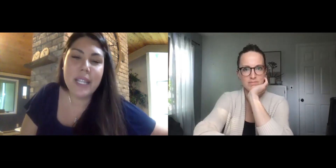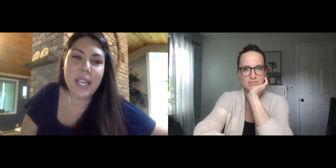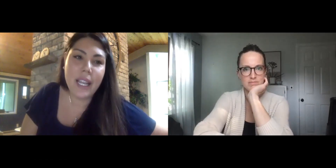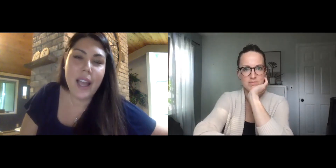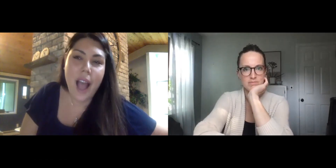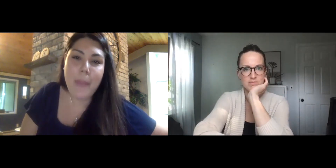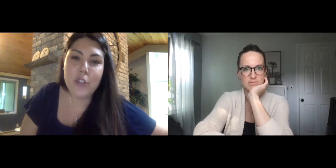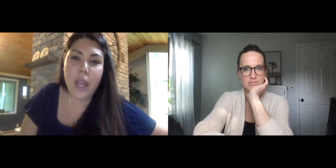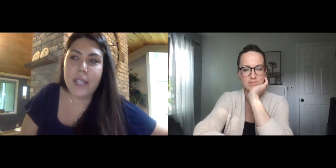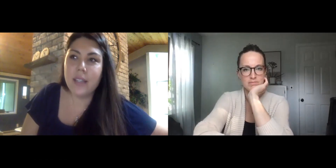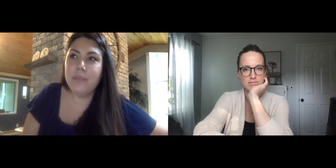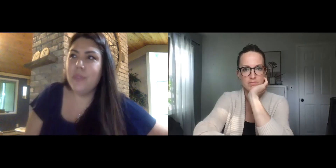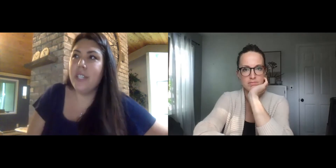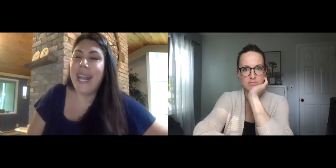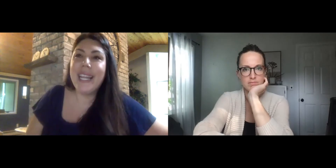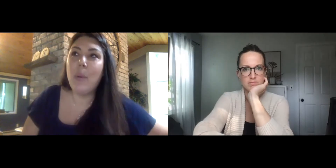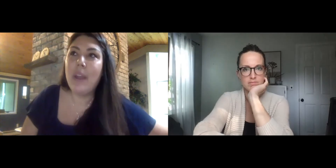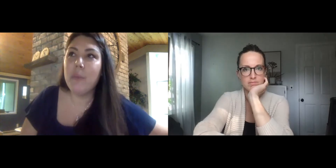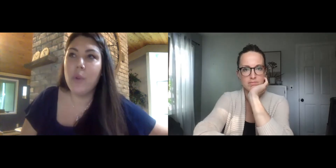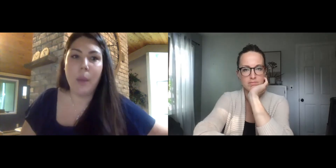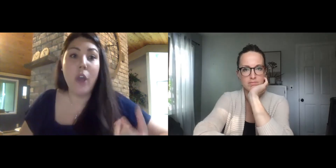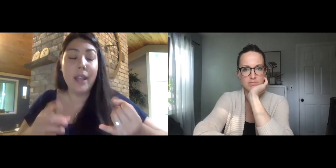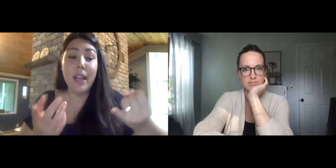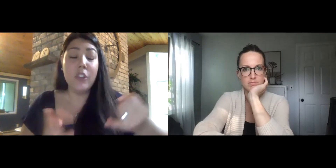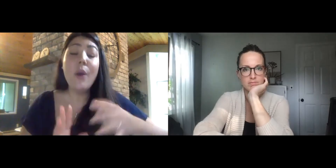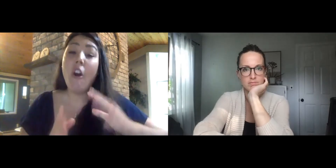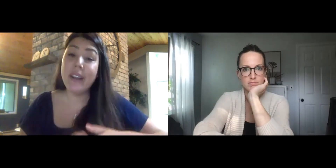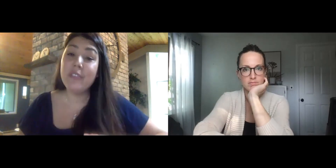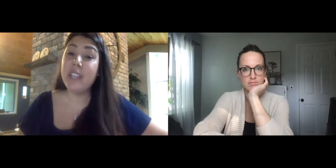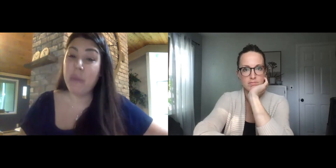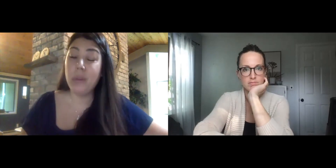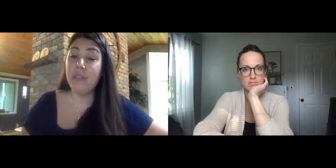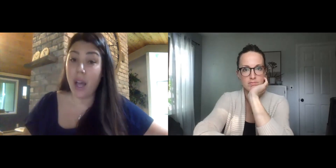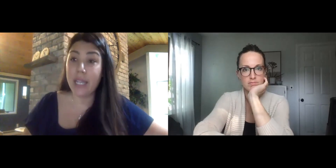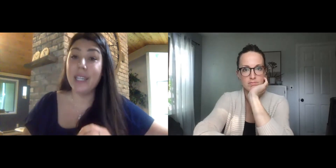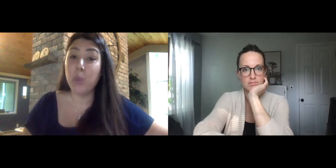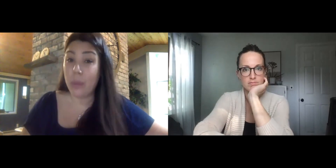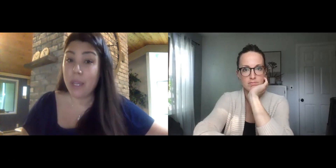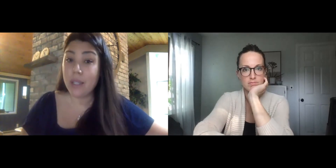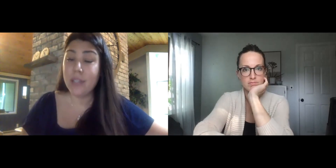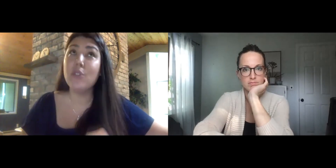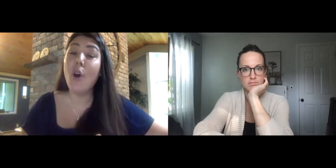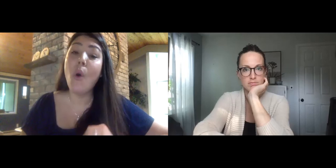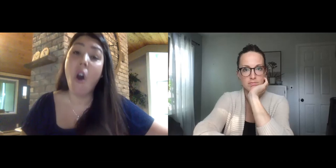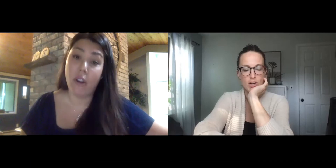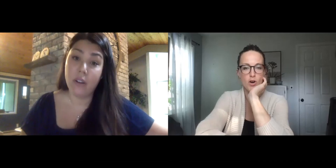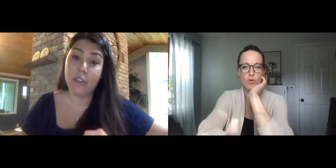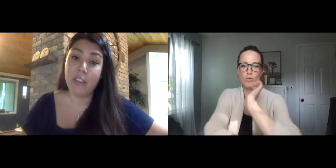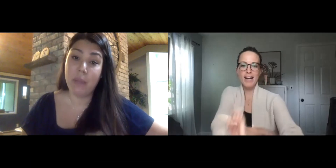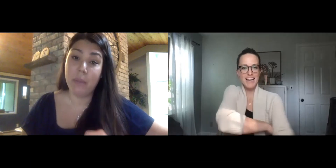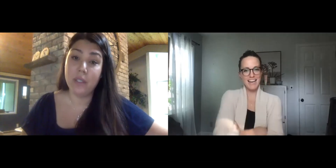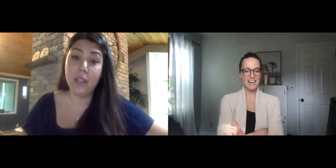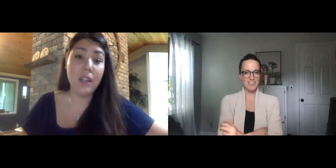to me. It's like, I'm not trying to take anything away from you. You know, I'm trying, you know how hard it is for deaf people to find employment? It's so hard.